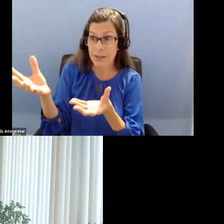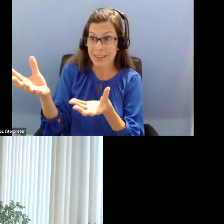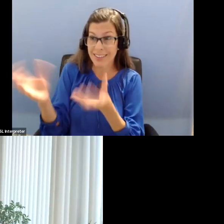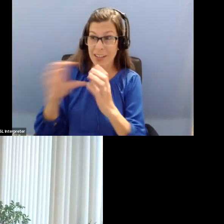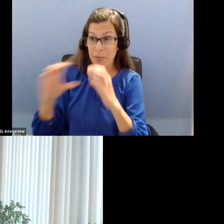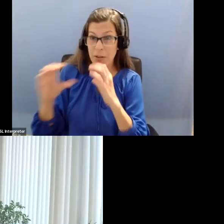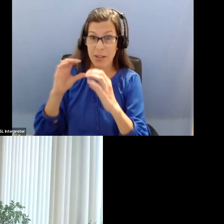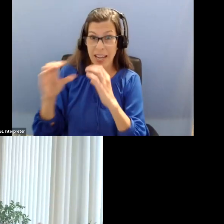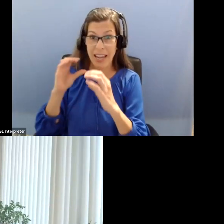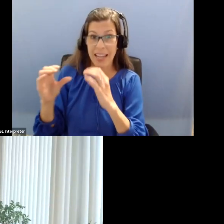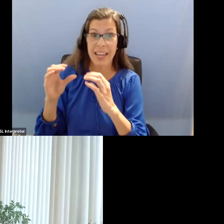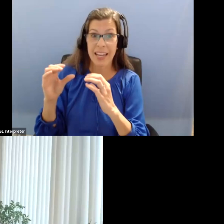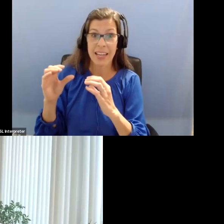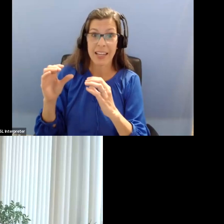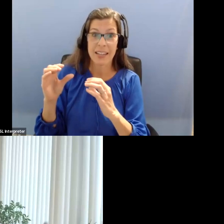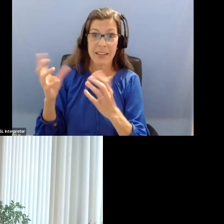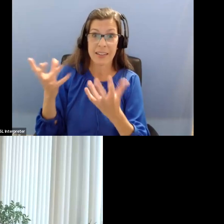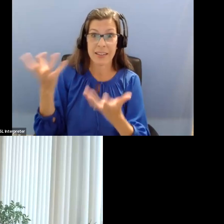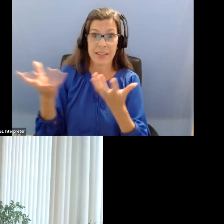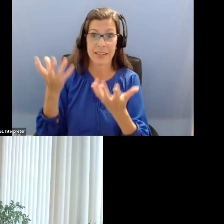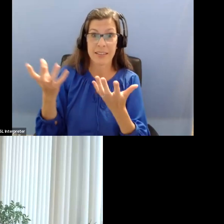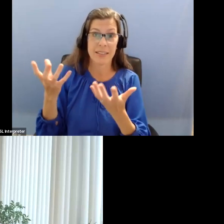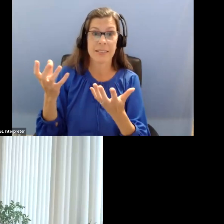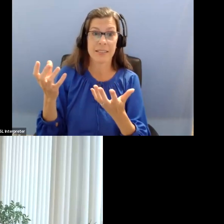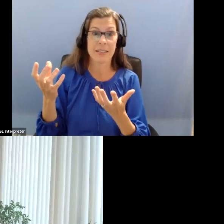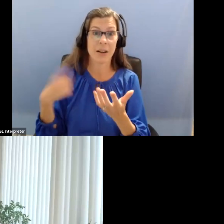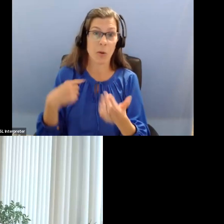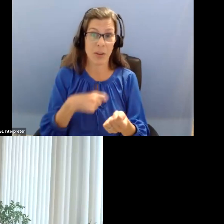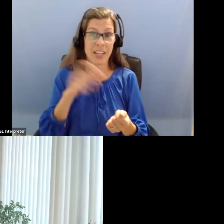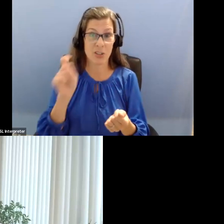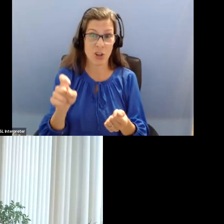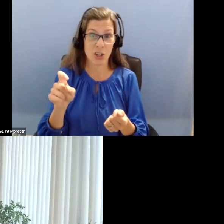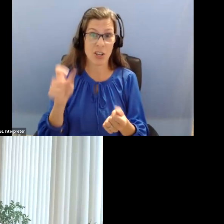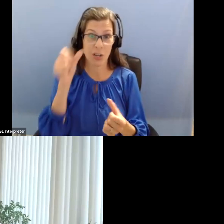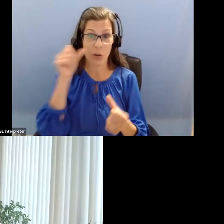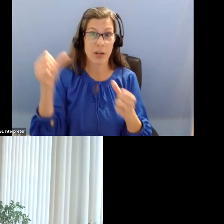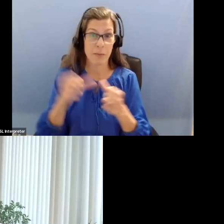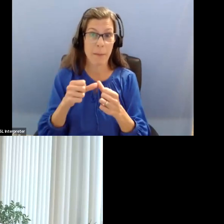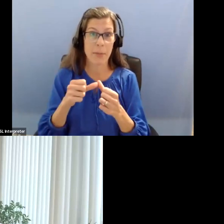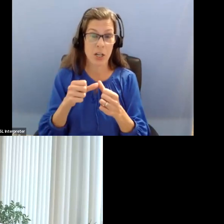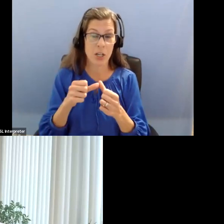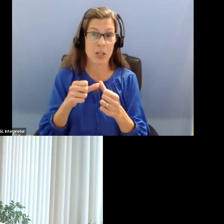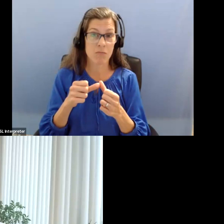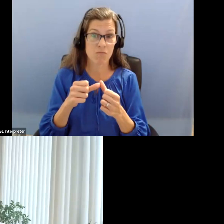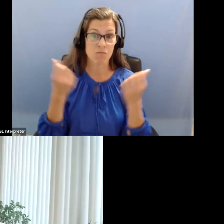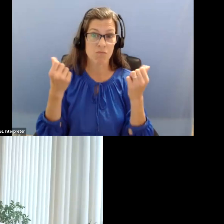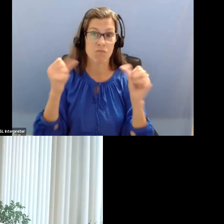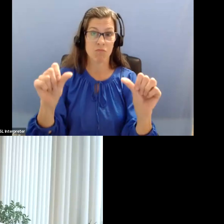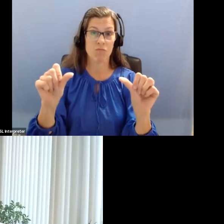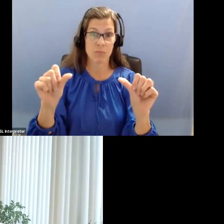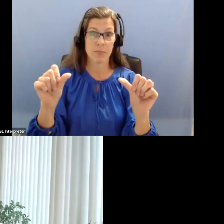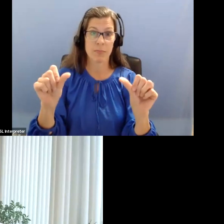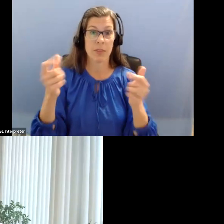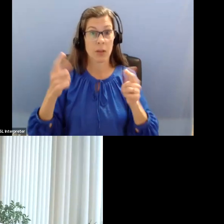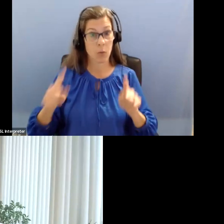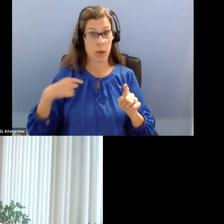think that's something that we as the steering committee can think about in terms of consciously saying, once we know